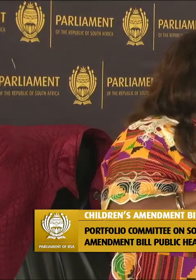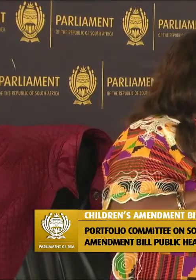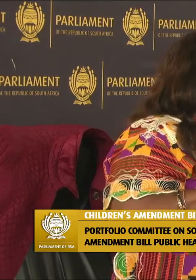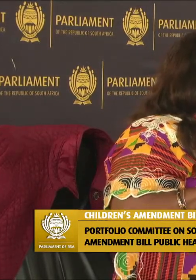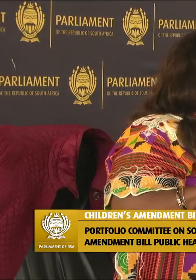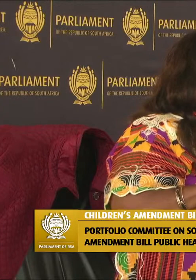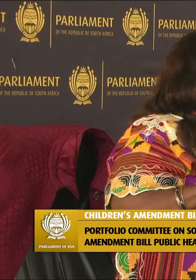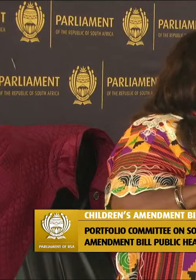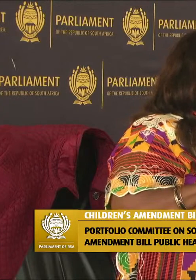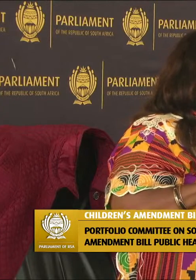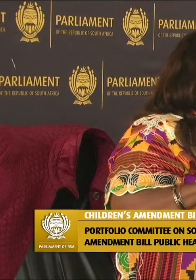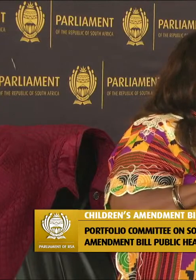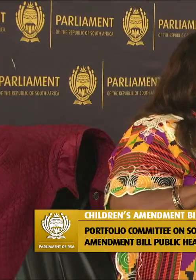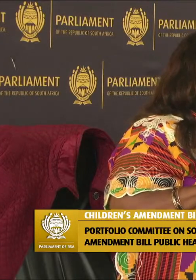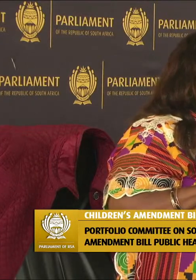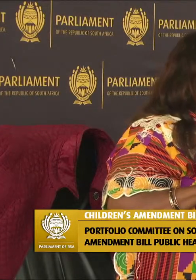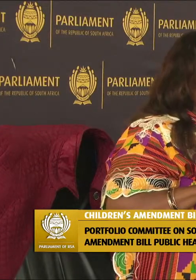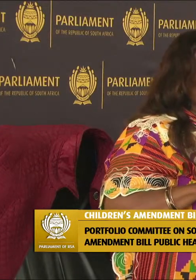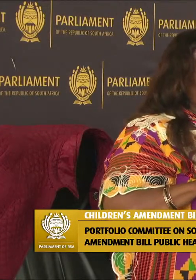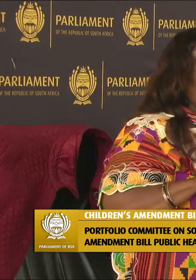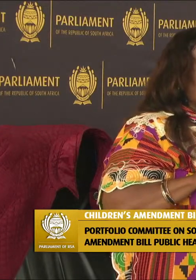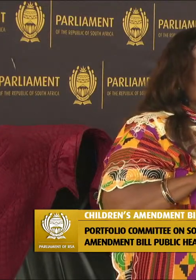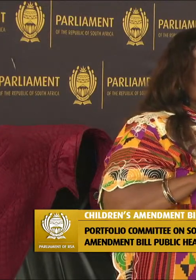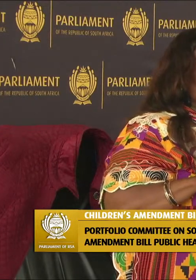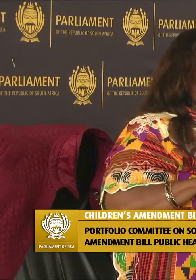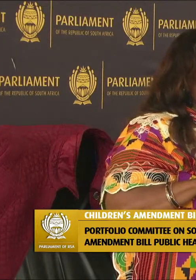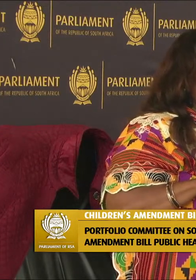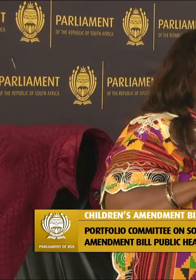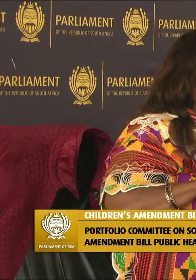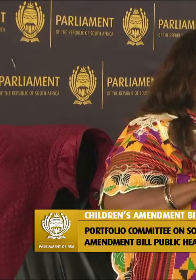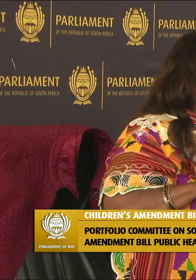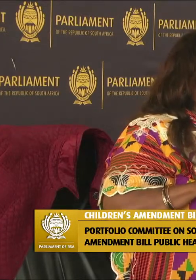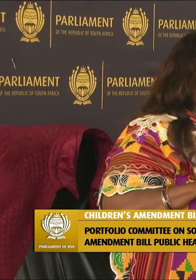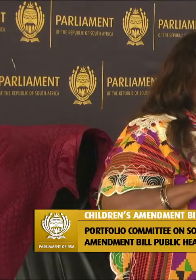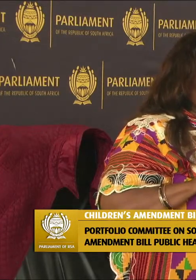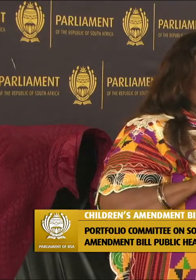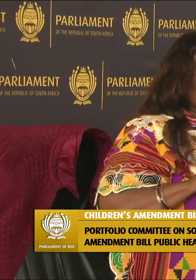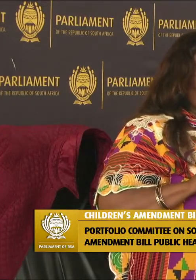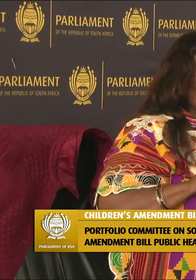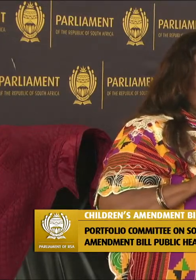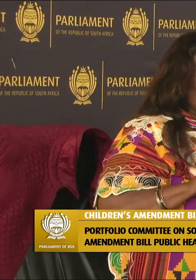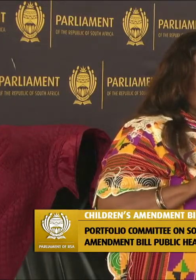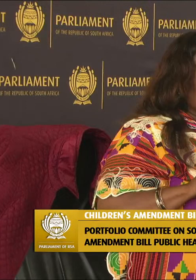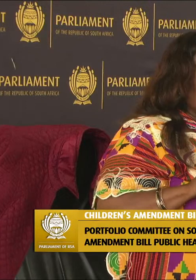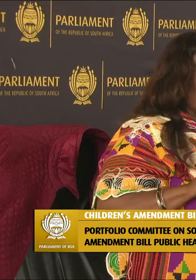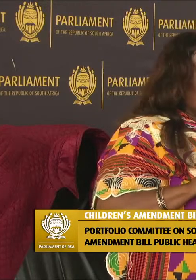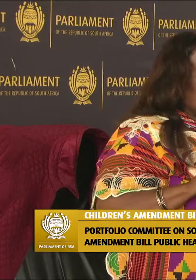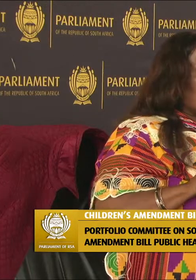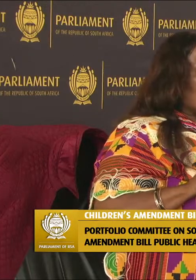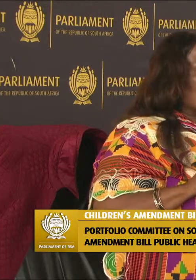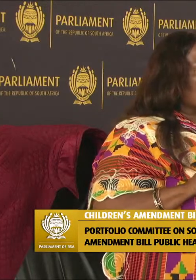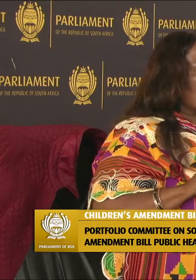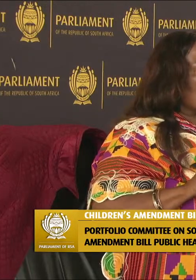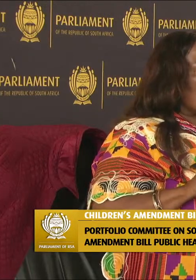children. Sisazi ngokumhlophe intoba sayamkela savumelana